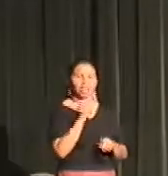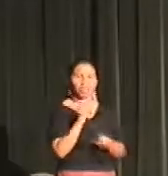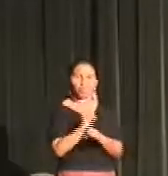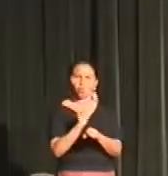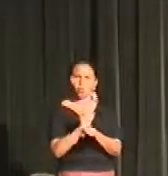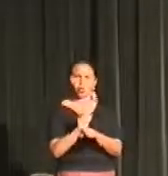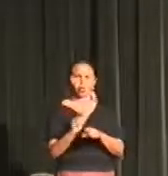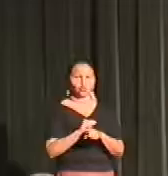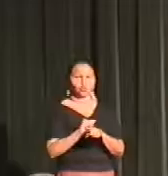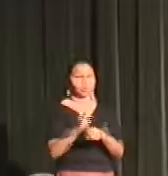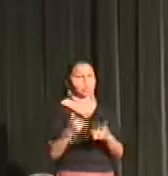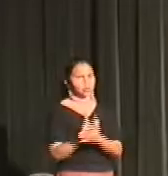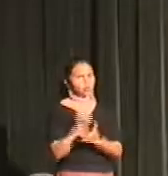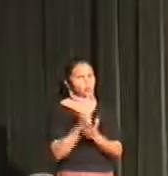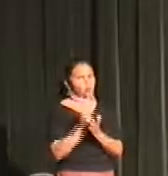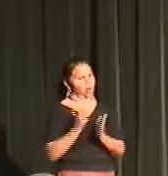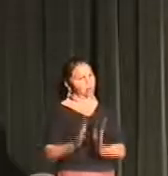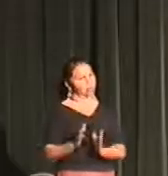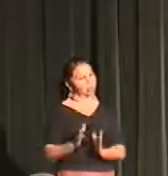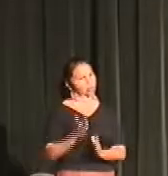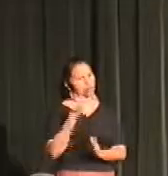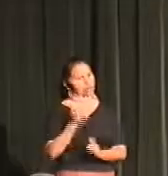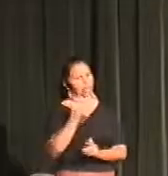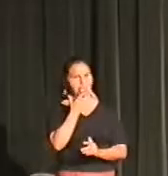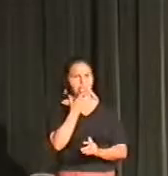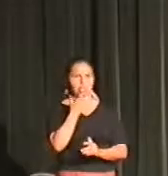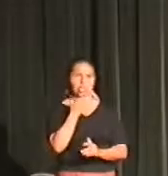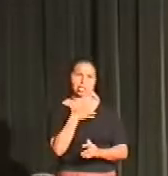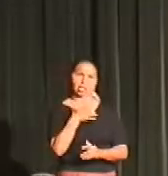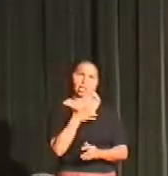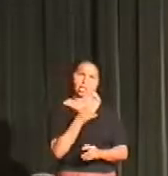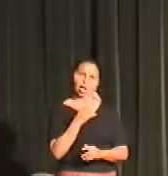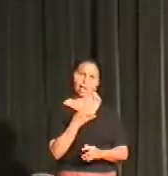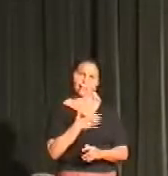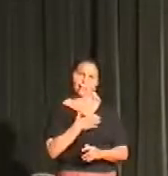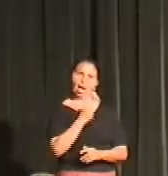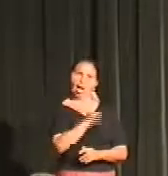lawyers. Because they said that they really liked my attitude.